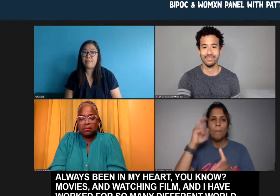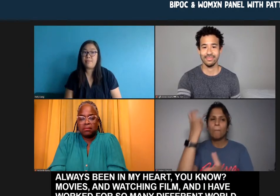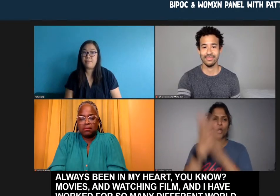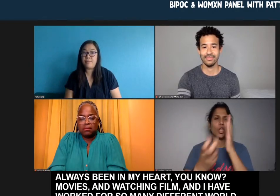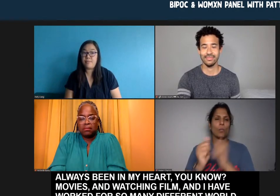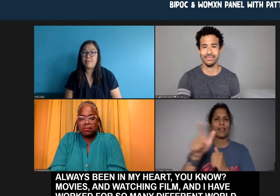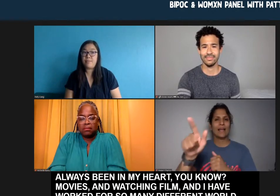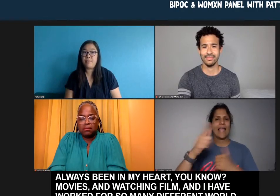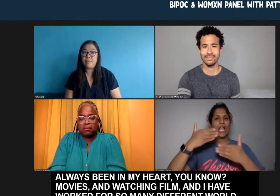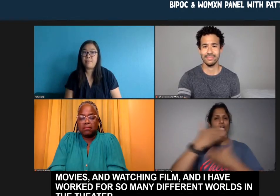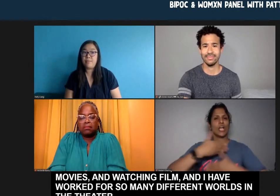And